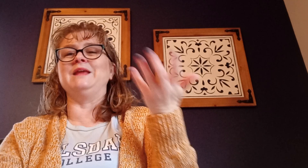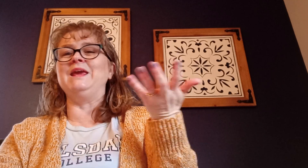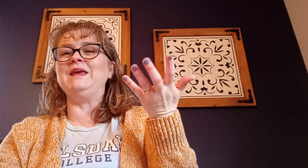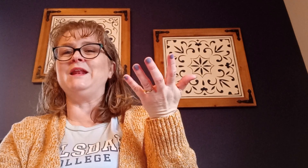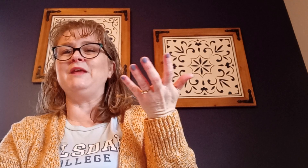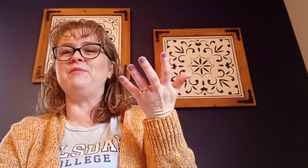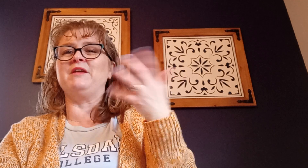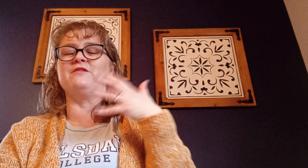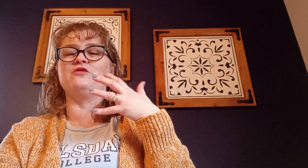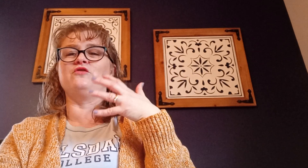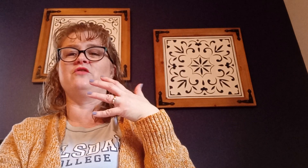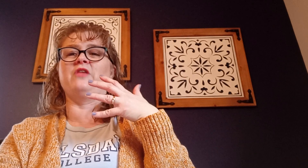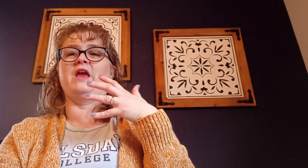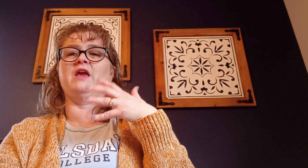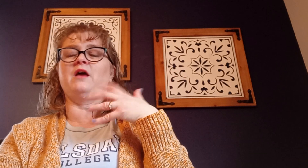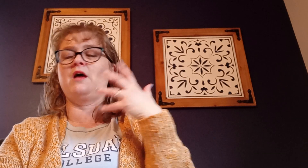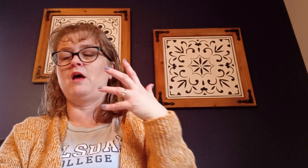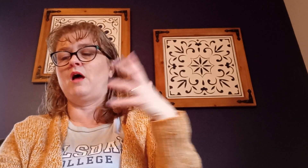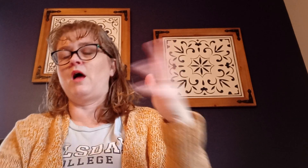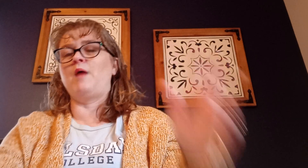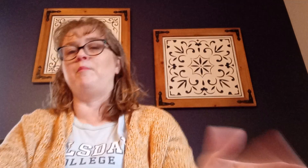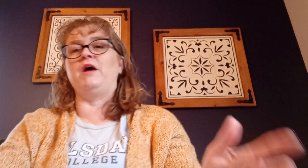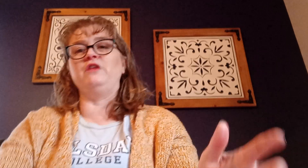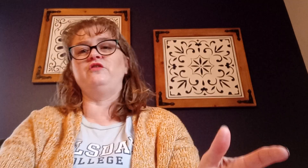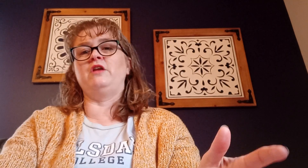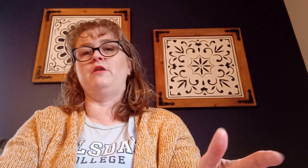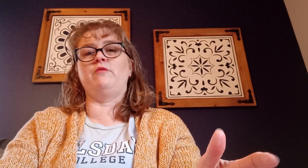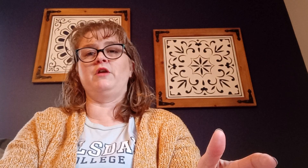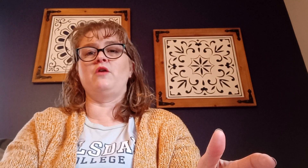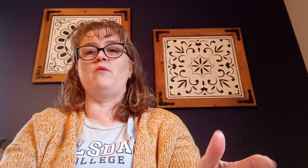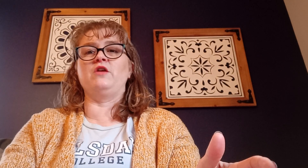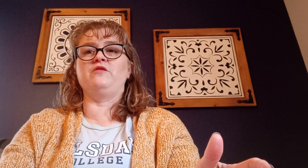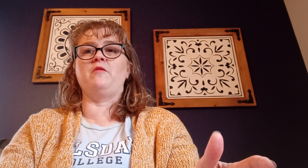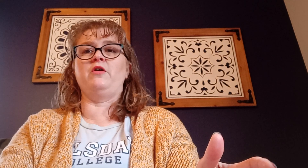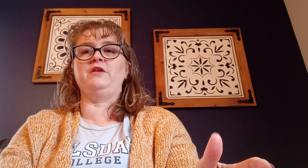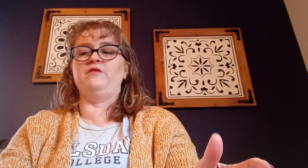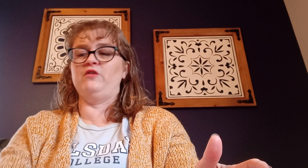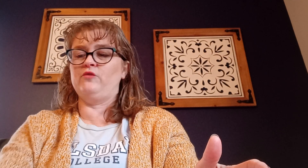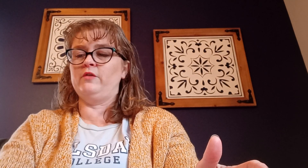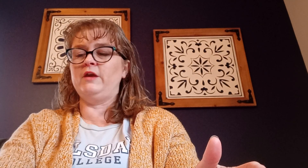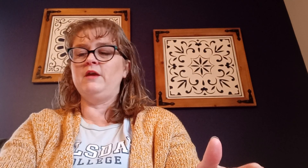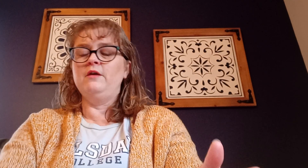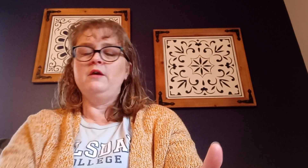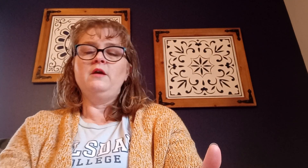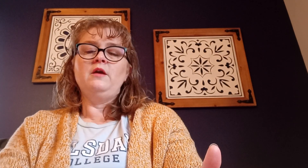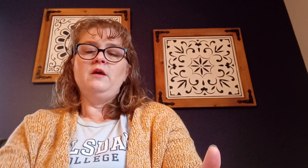link any because there's like a bunch and I don't want to go watch them all individually.